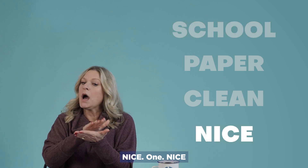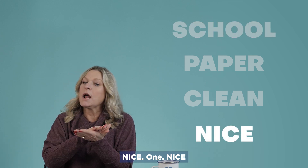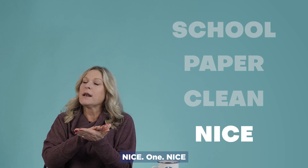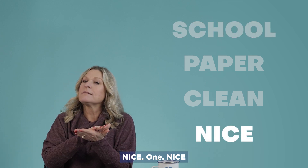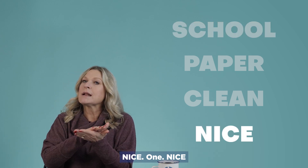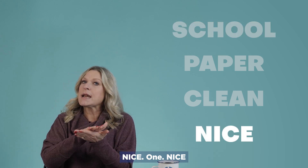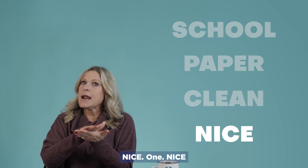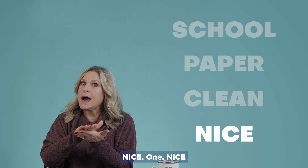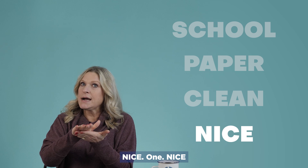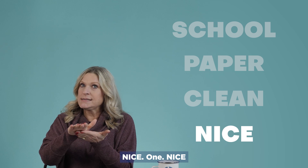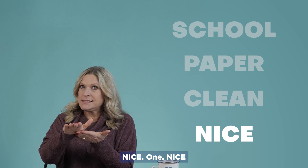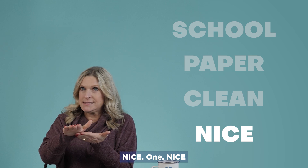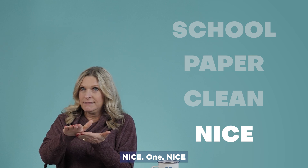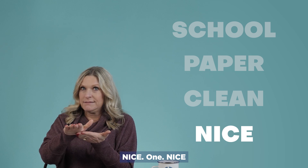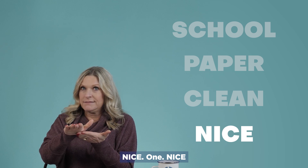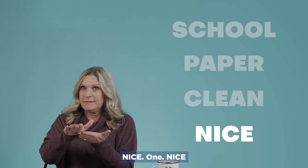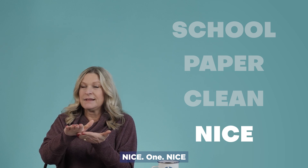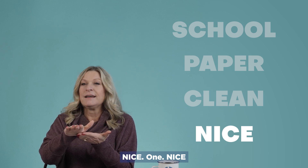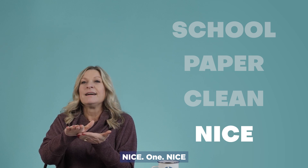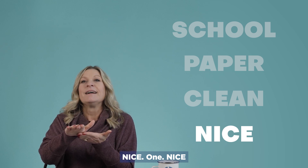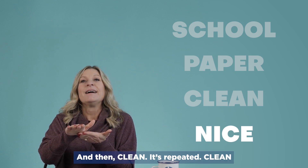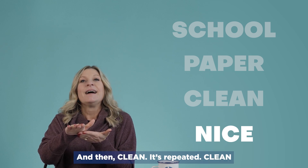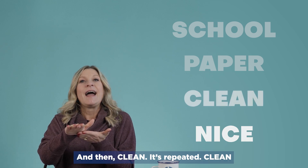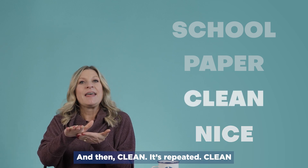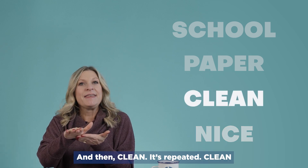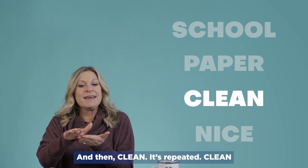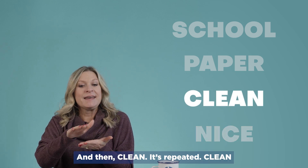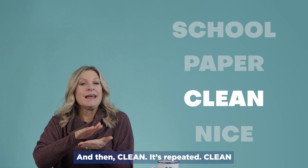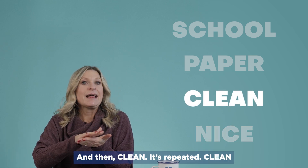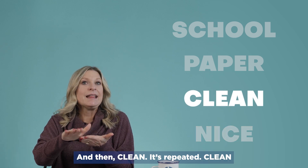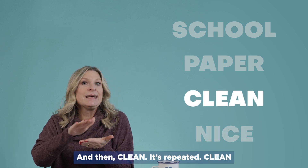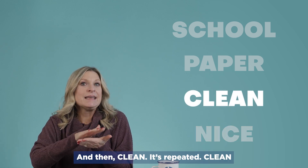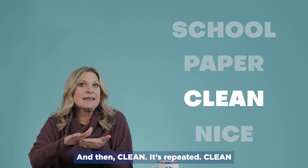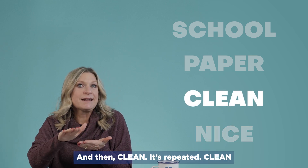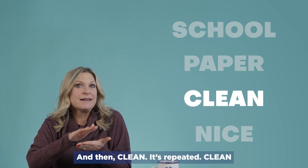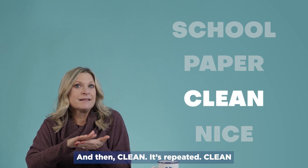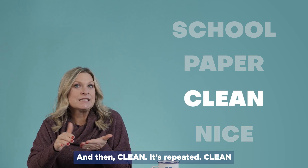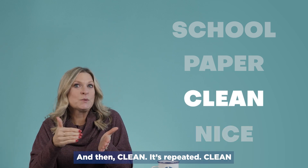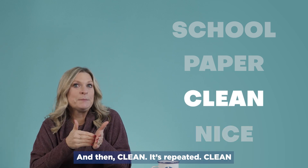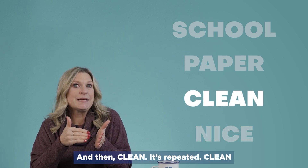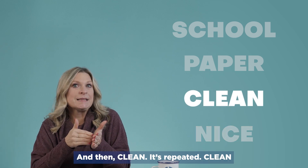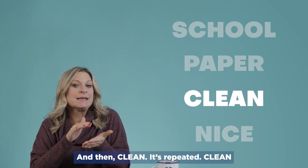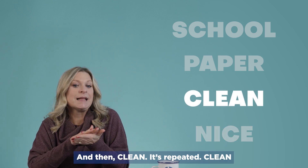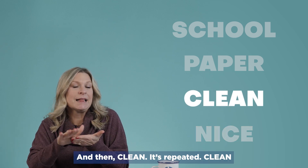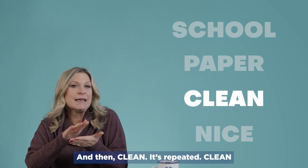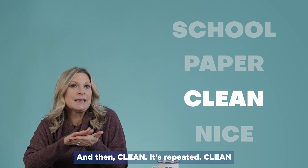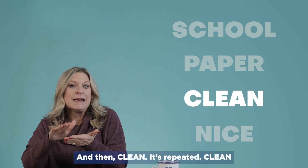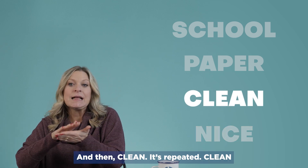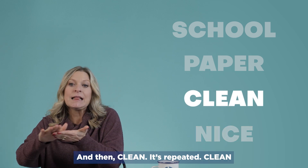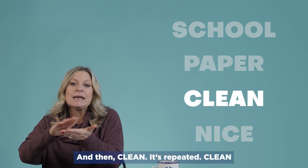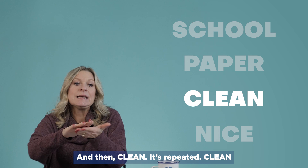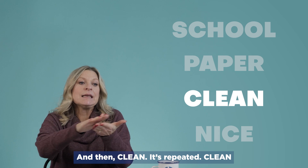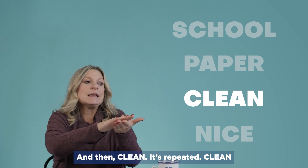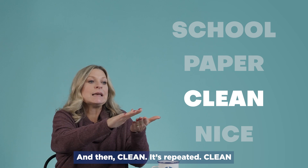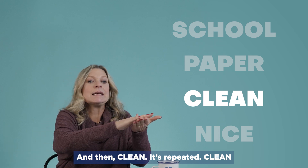One. Nice. And then clean is repeated